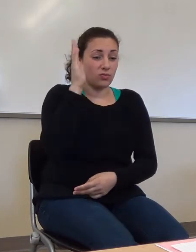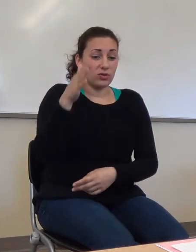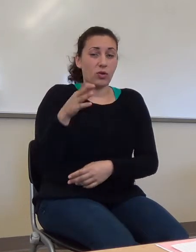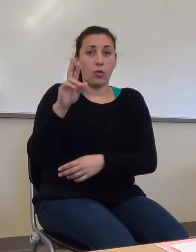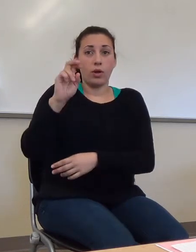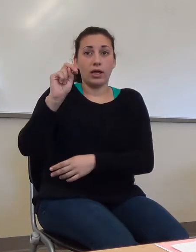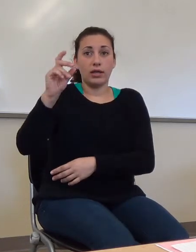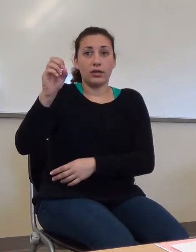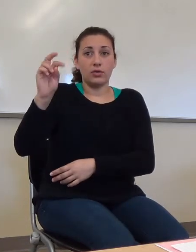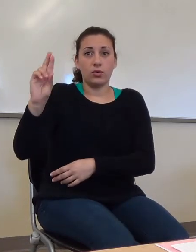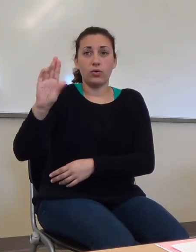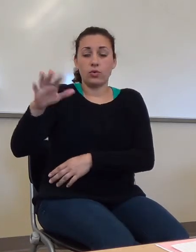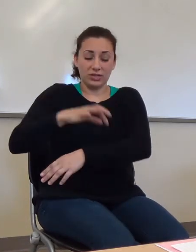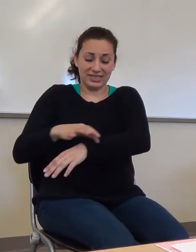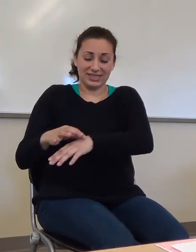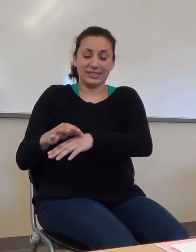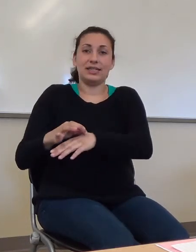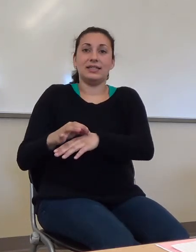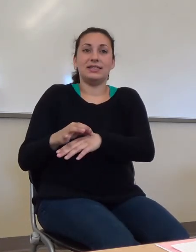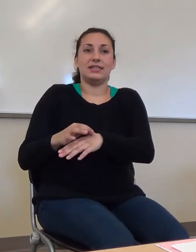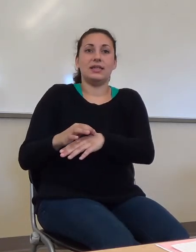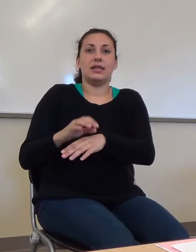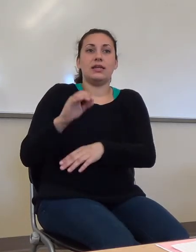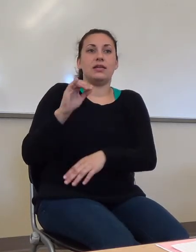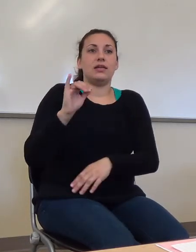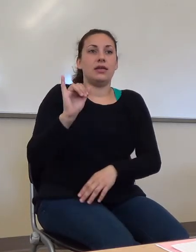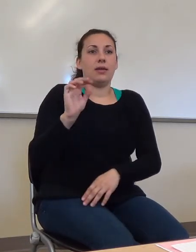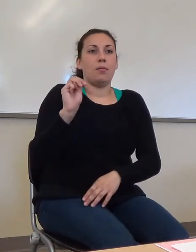skin immune. What does this word mean?